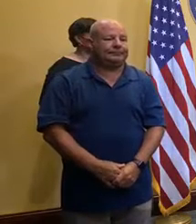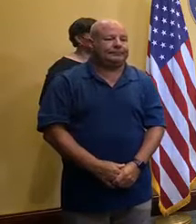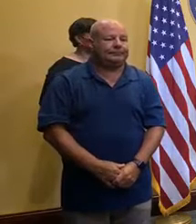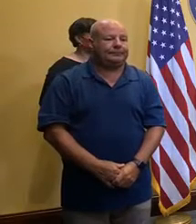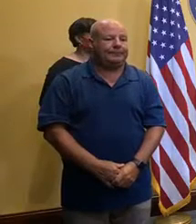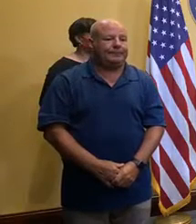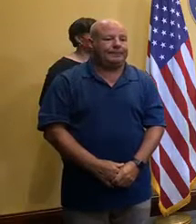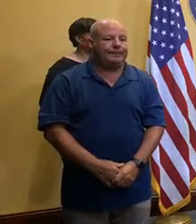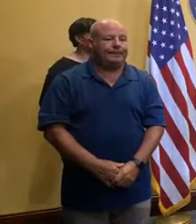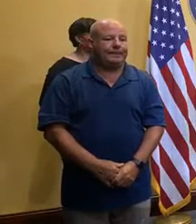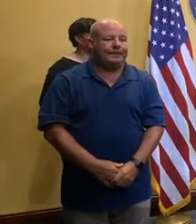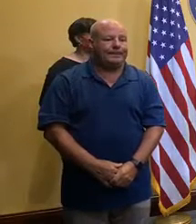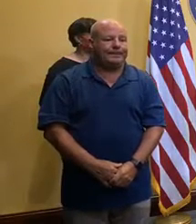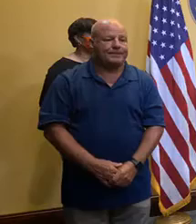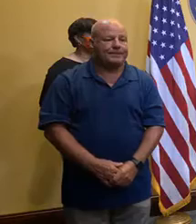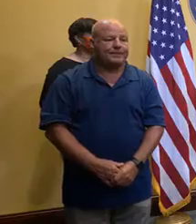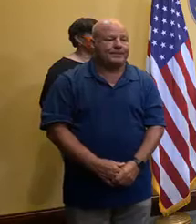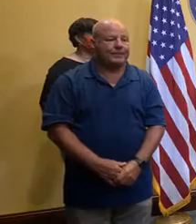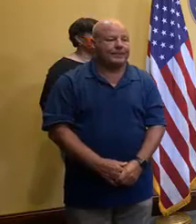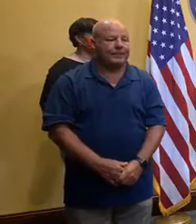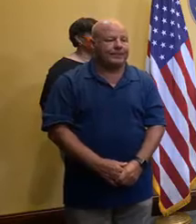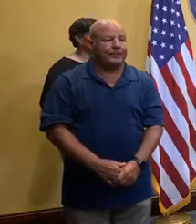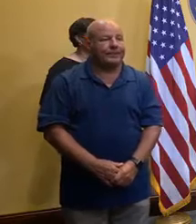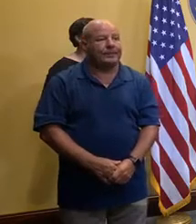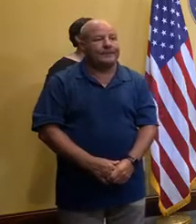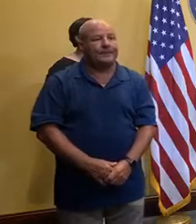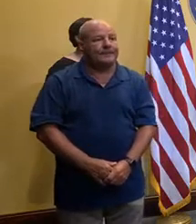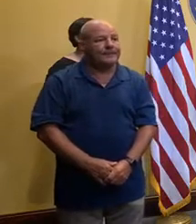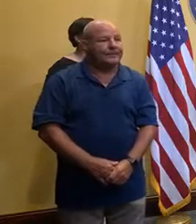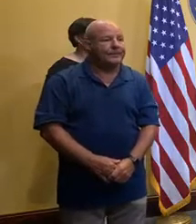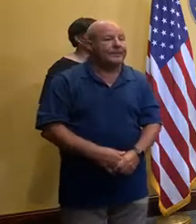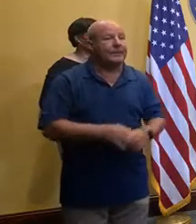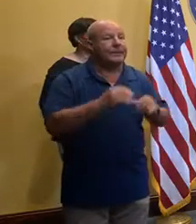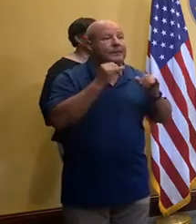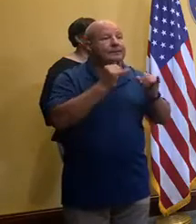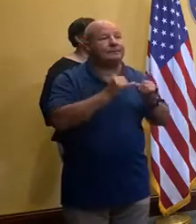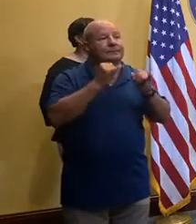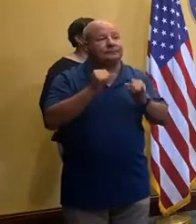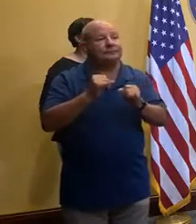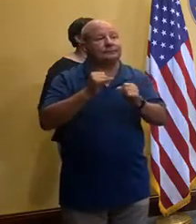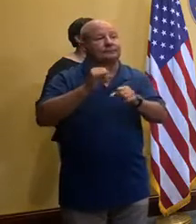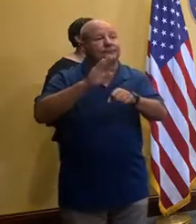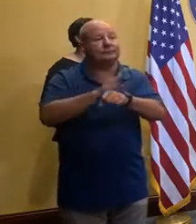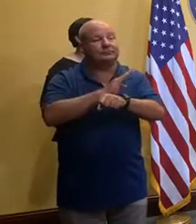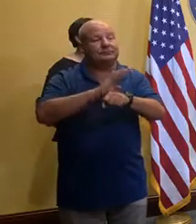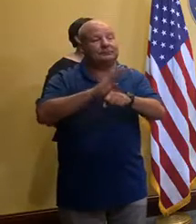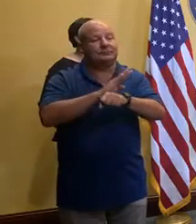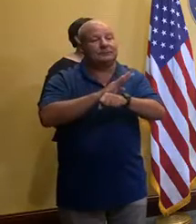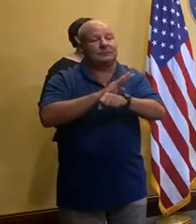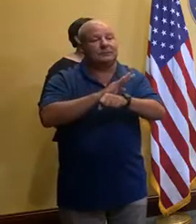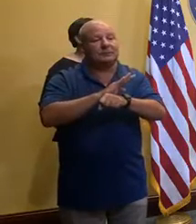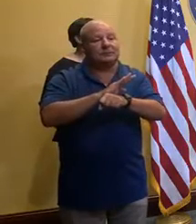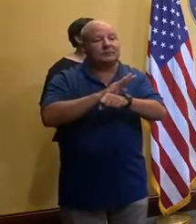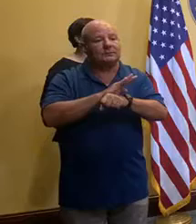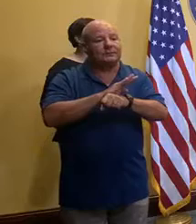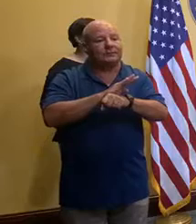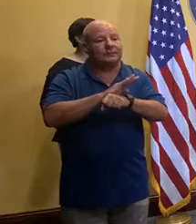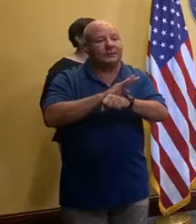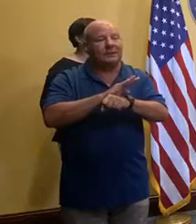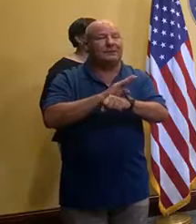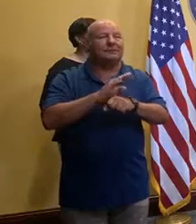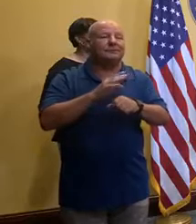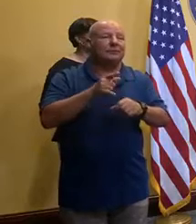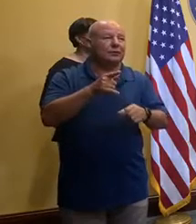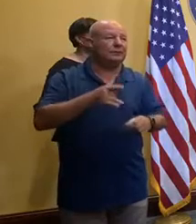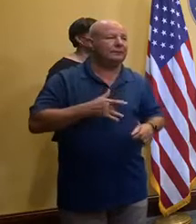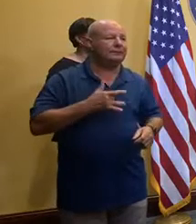To individuals, business owners that may feel that they want to, on a temporary